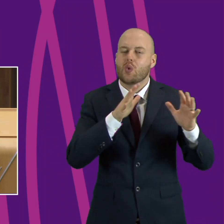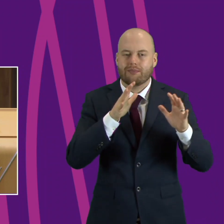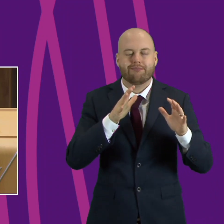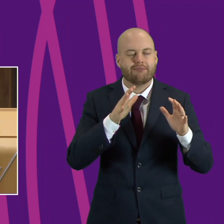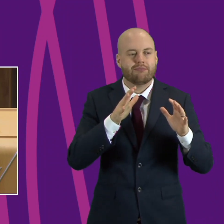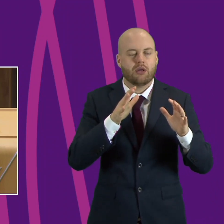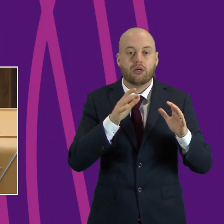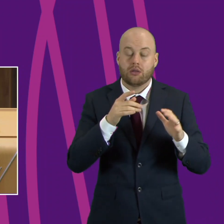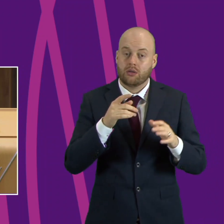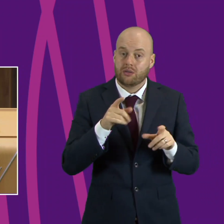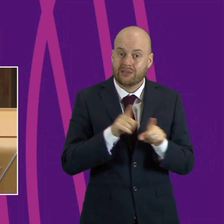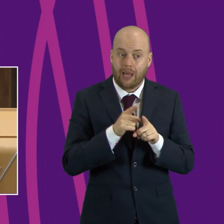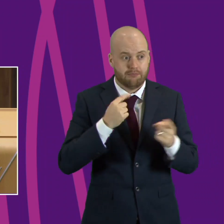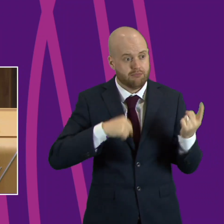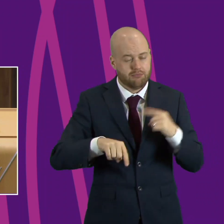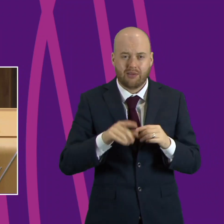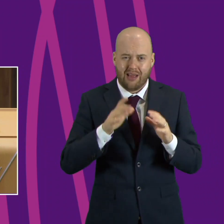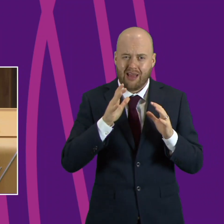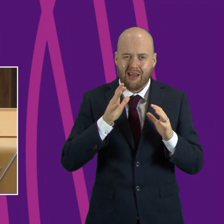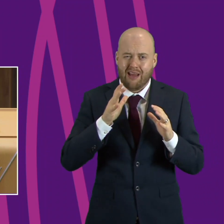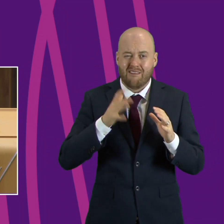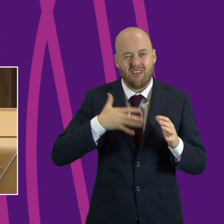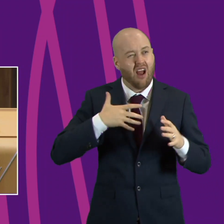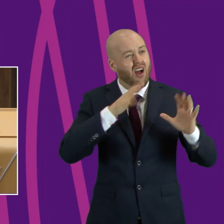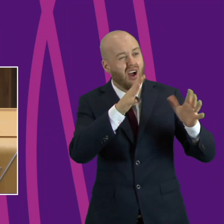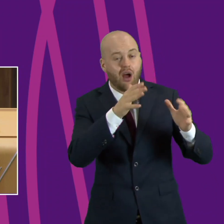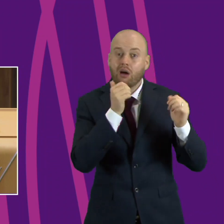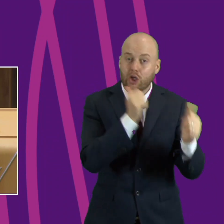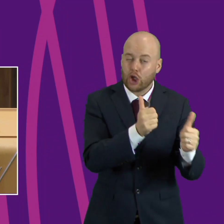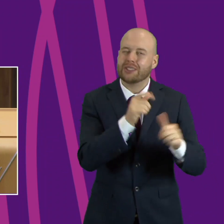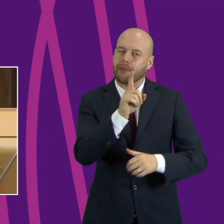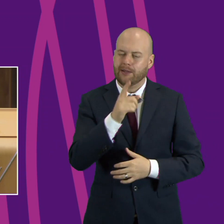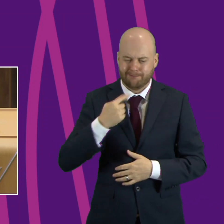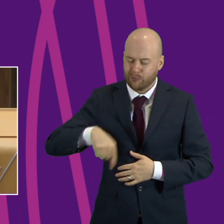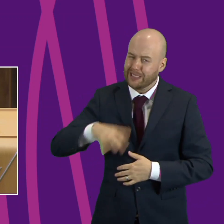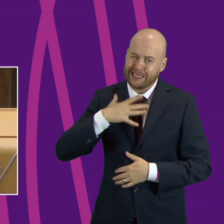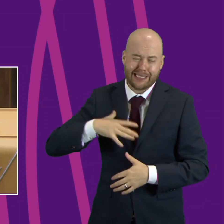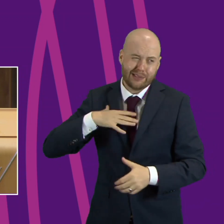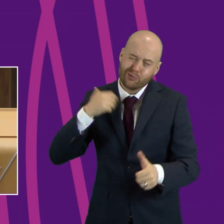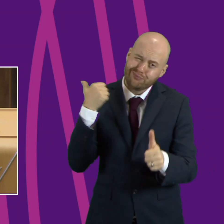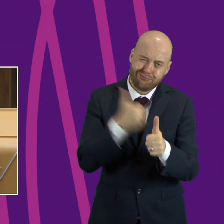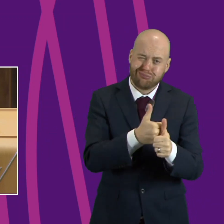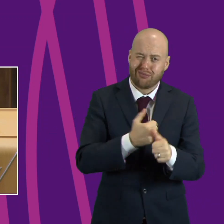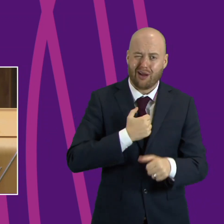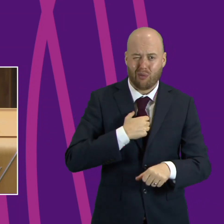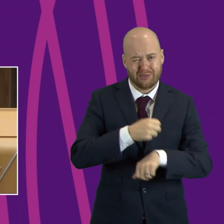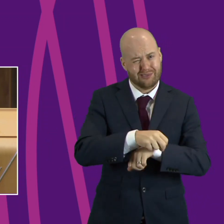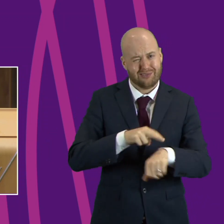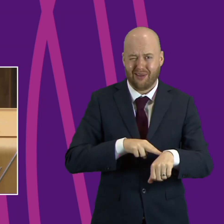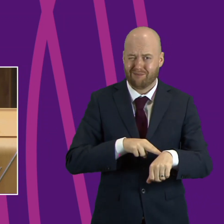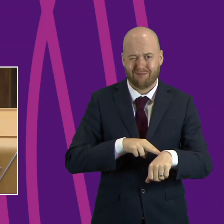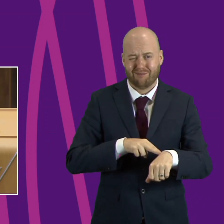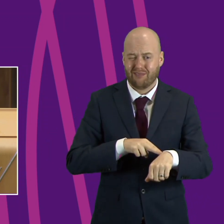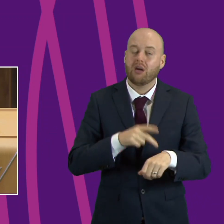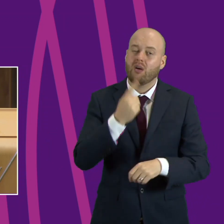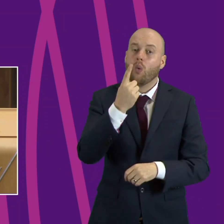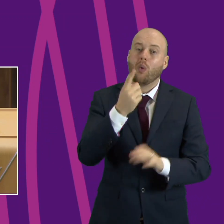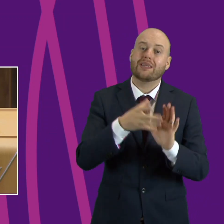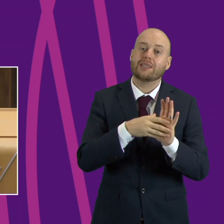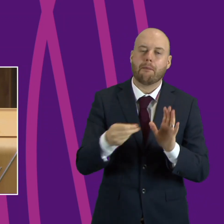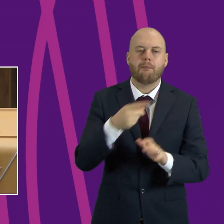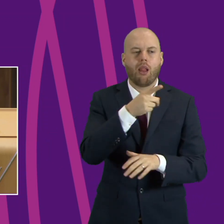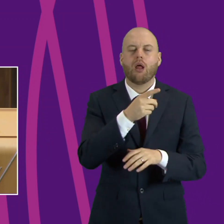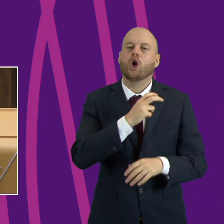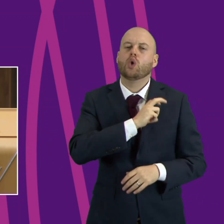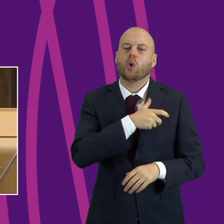an immediate step to pay the registration fees for nurses and social care staff this year, something that the GMB has campaigned